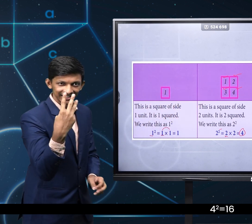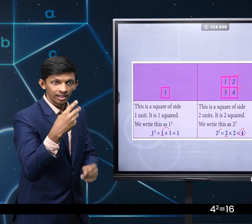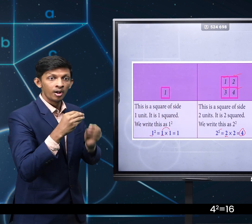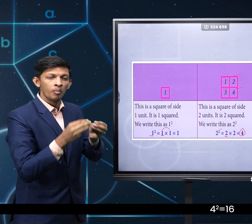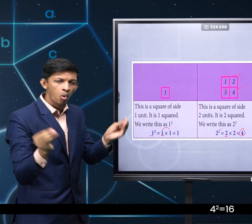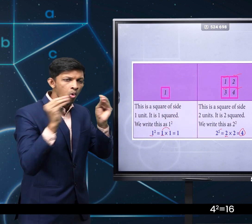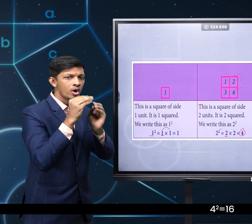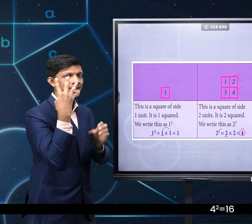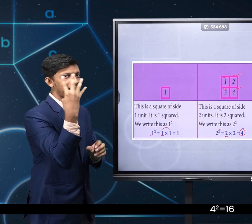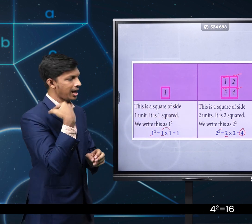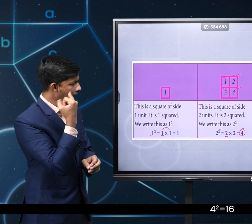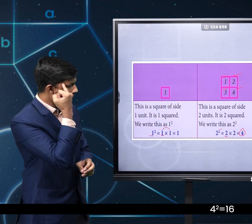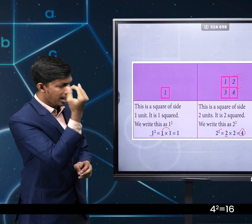4 square is equal to 16.